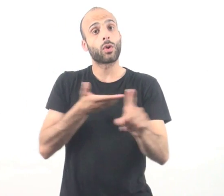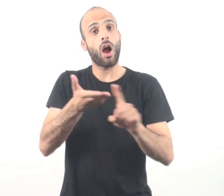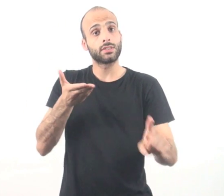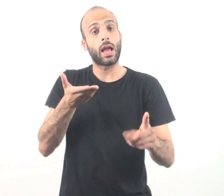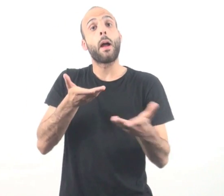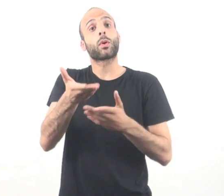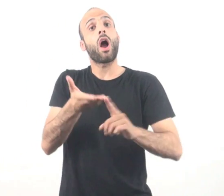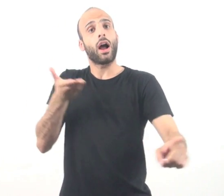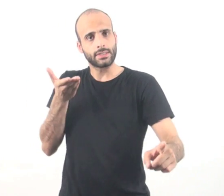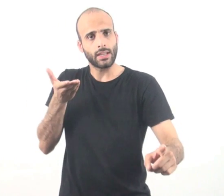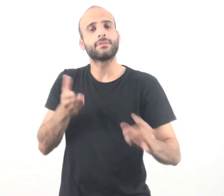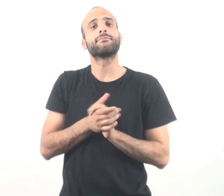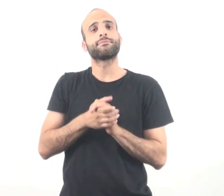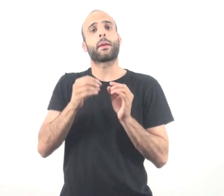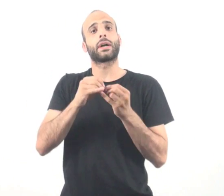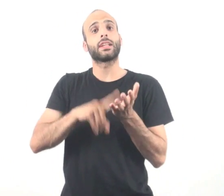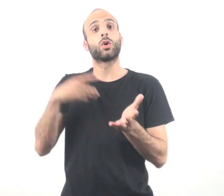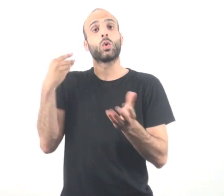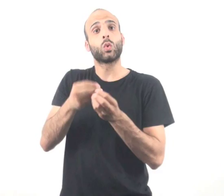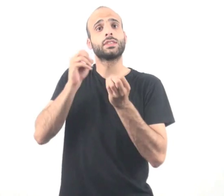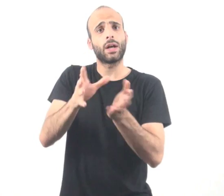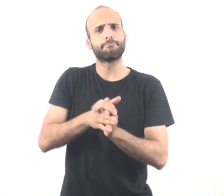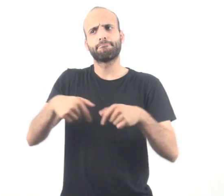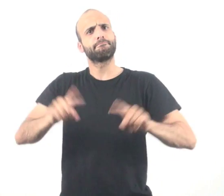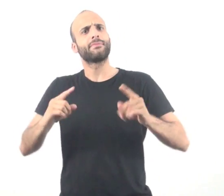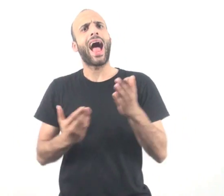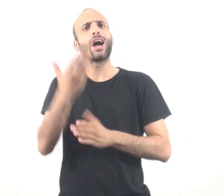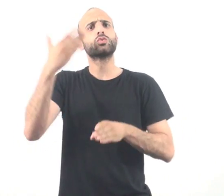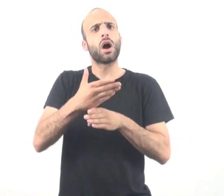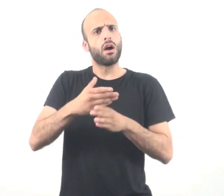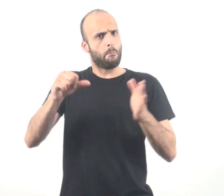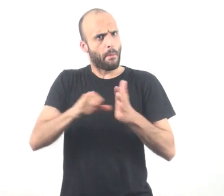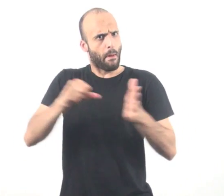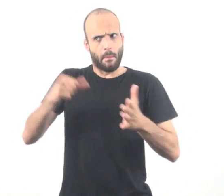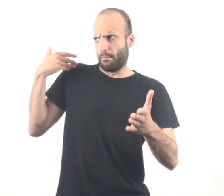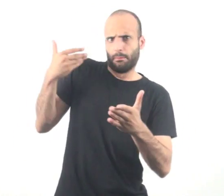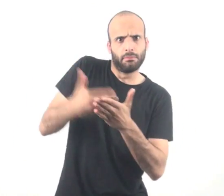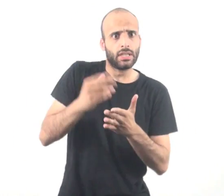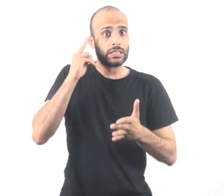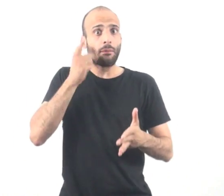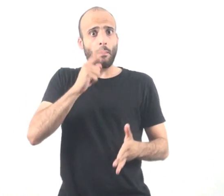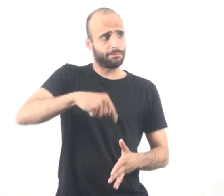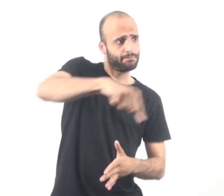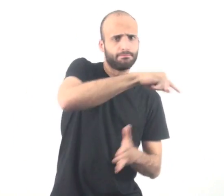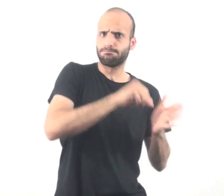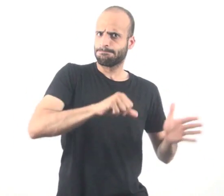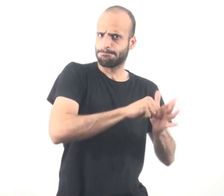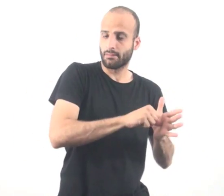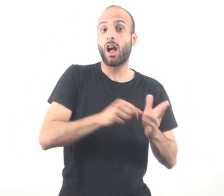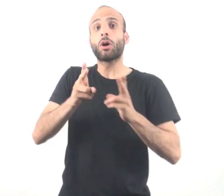Hello there. Communication and Community ID present their BSL Newsround on the subject of access to work, and the problems experienced by deaf people